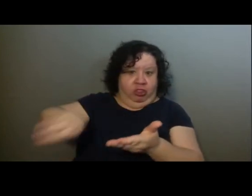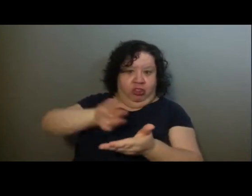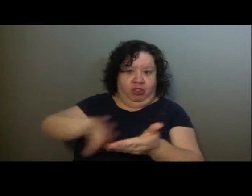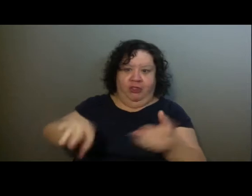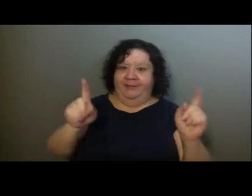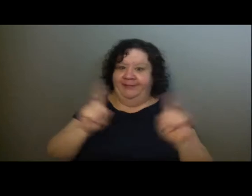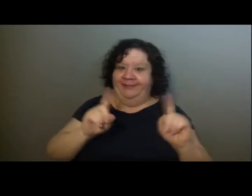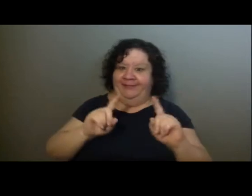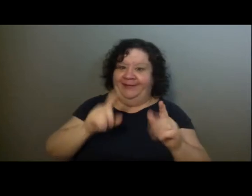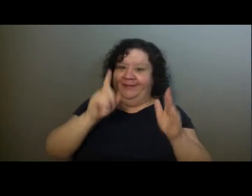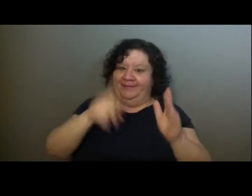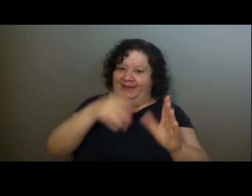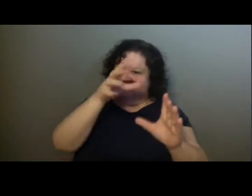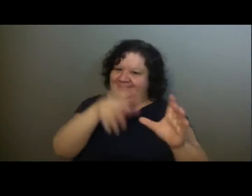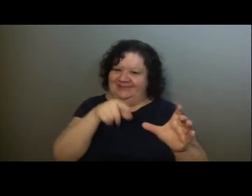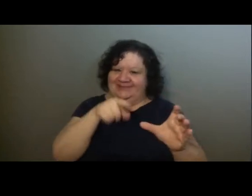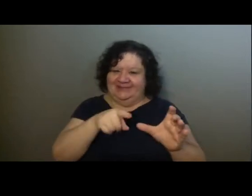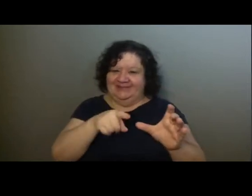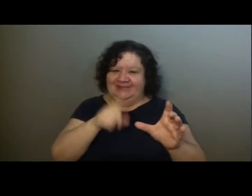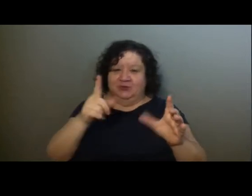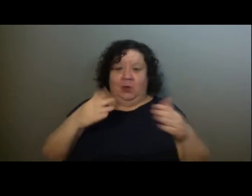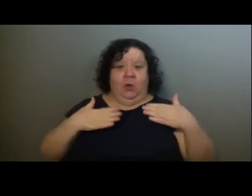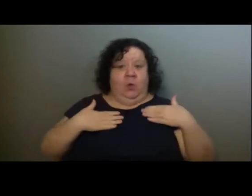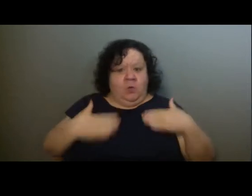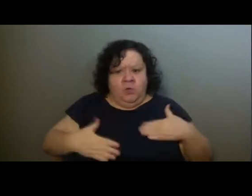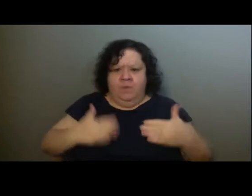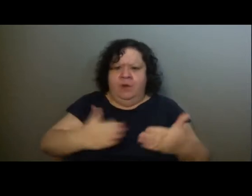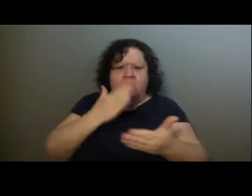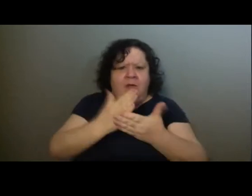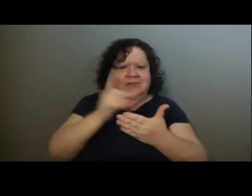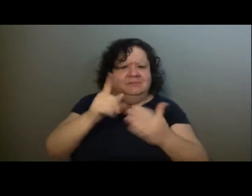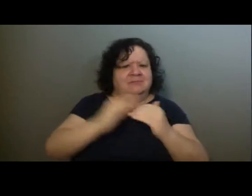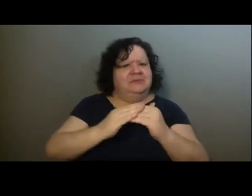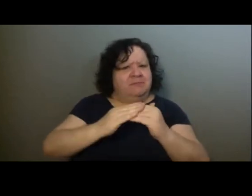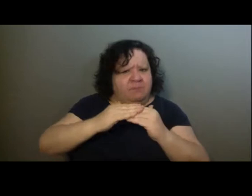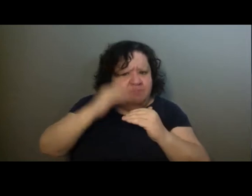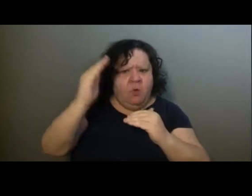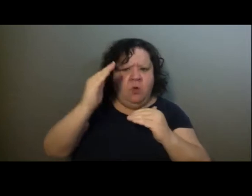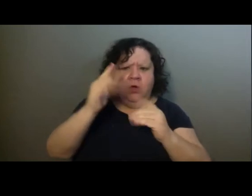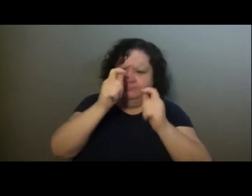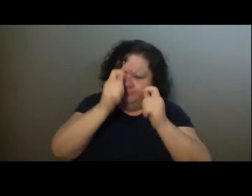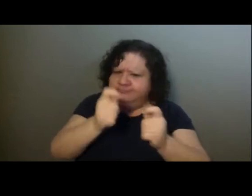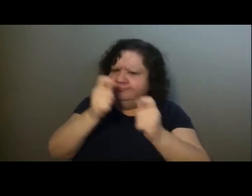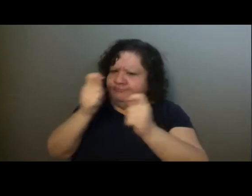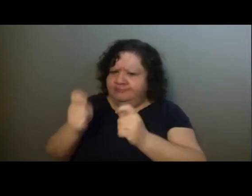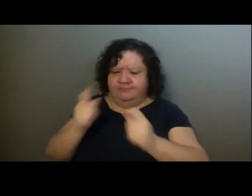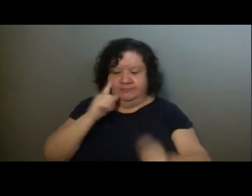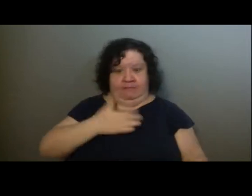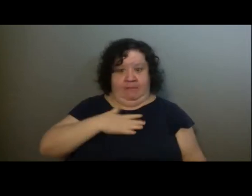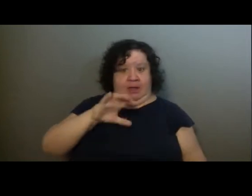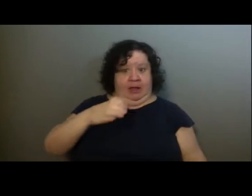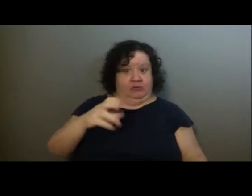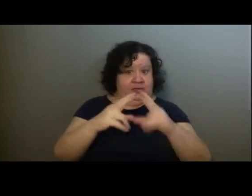agenda, issues of whether countries, for Lebanon, sign and ratify the UN conventions on the rights of persons